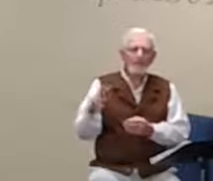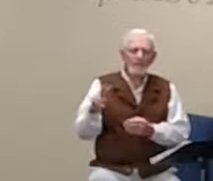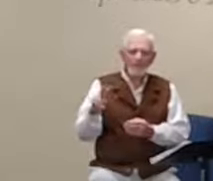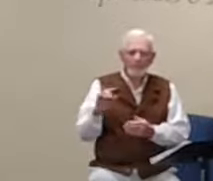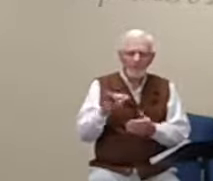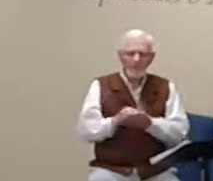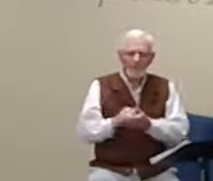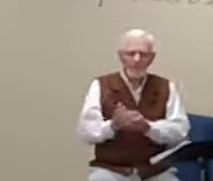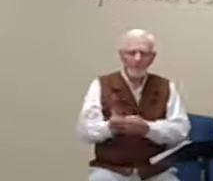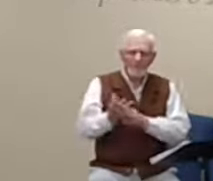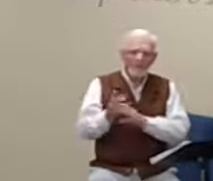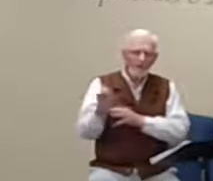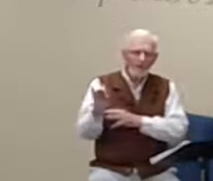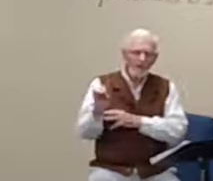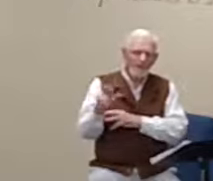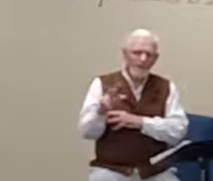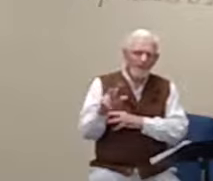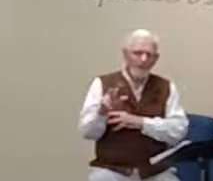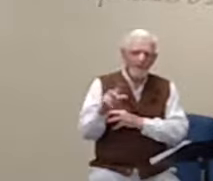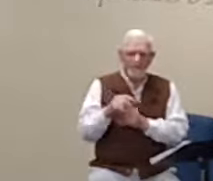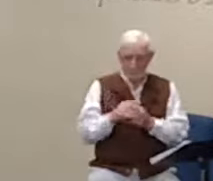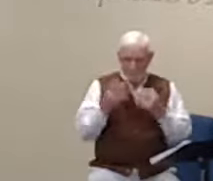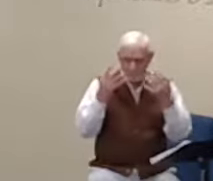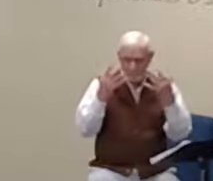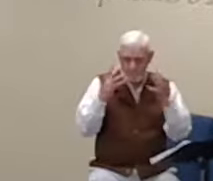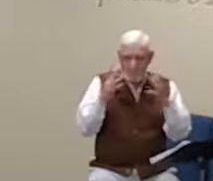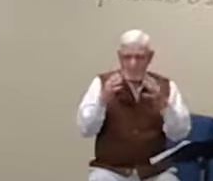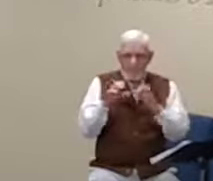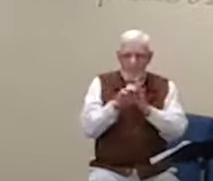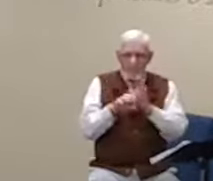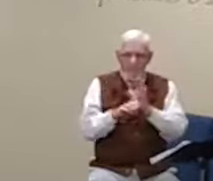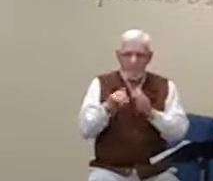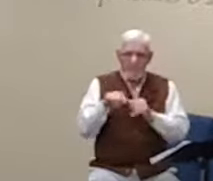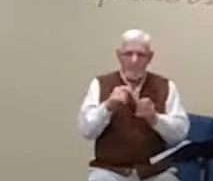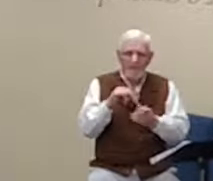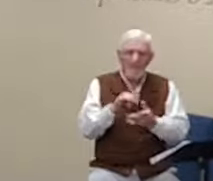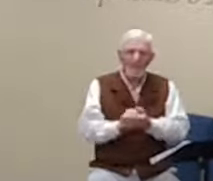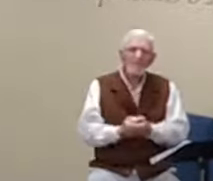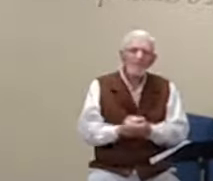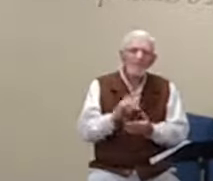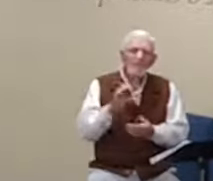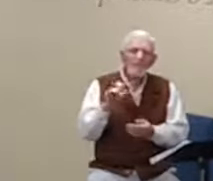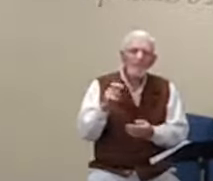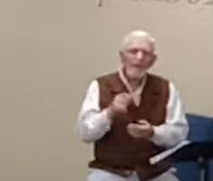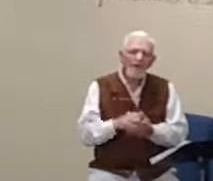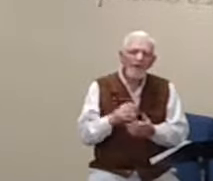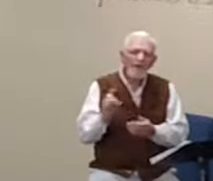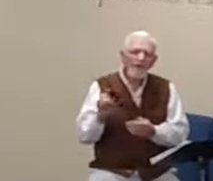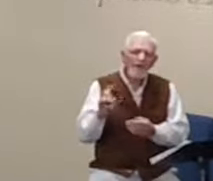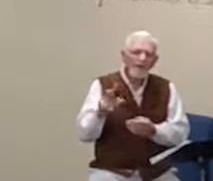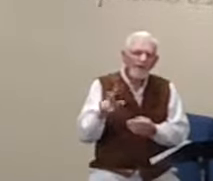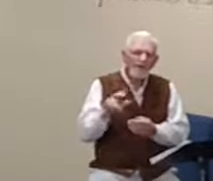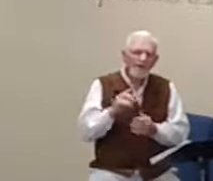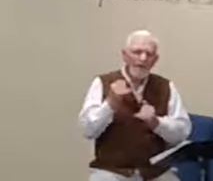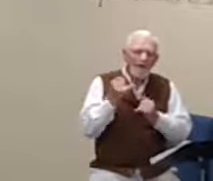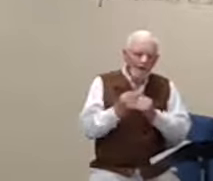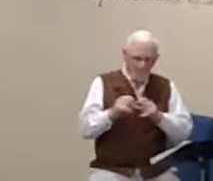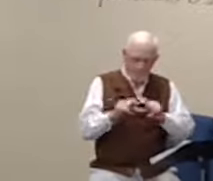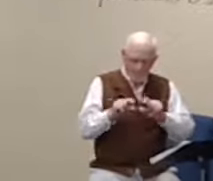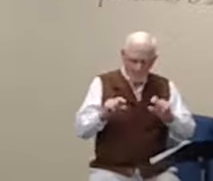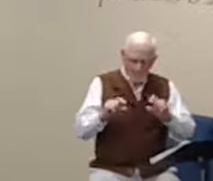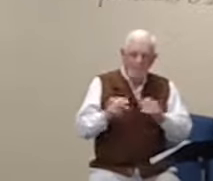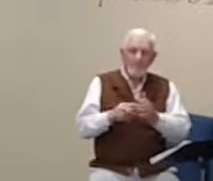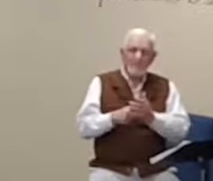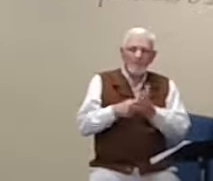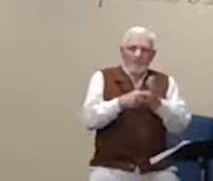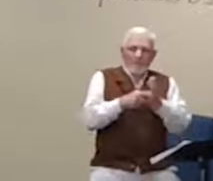comments, I read Psalm 83, and the last, I didn't even know what the chapter was about. It's a really cool chapter, Psalm 83, but the last verse stuck out to me, that